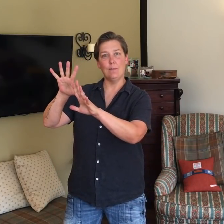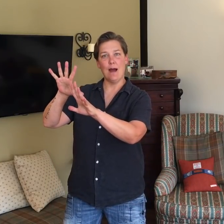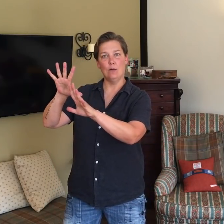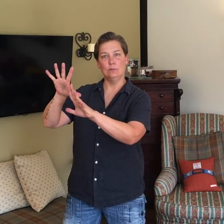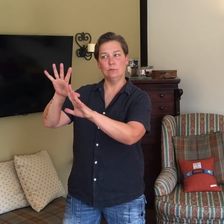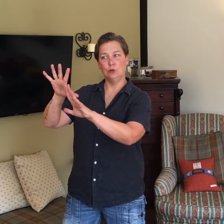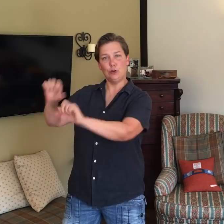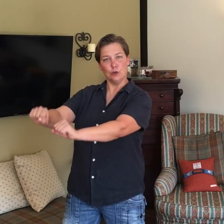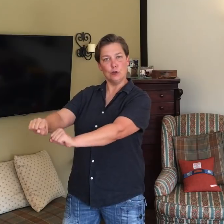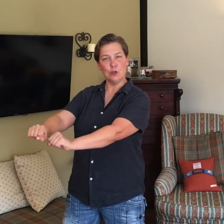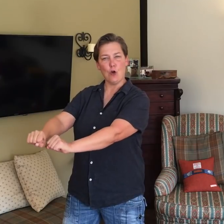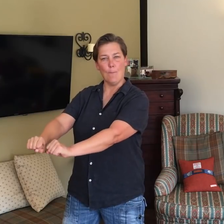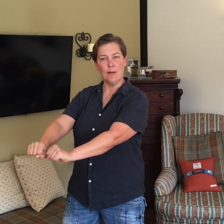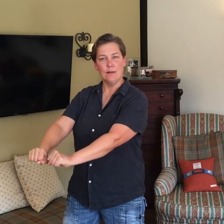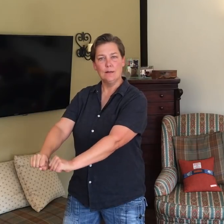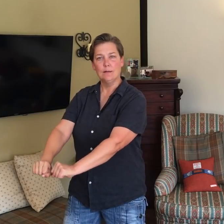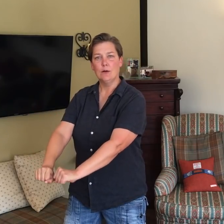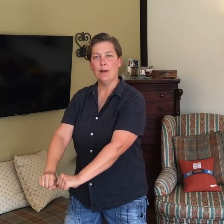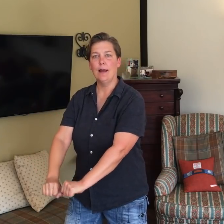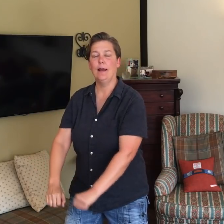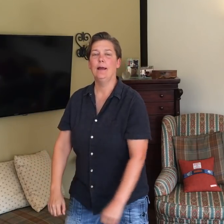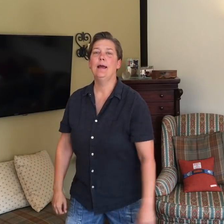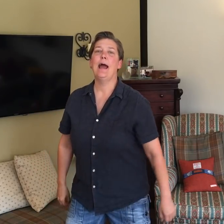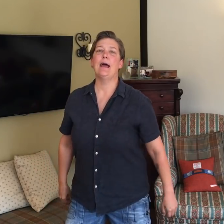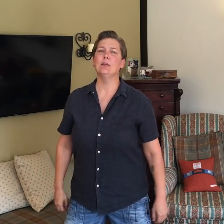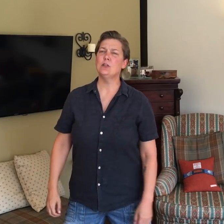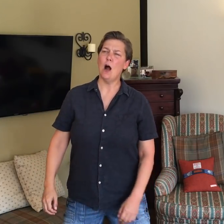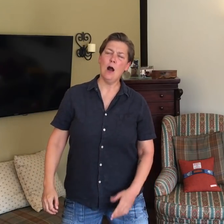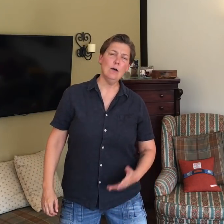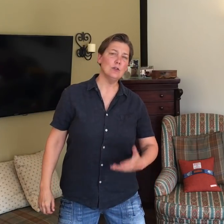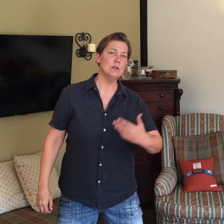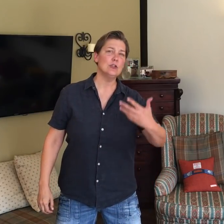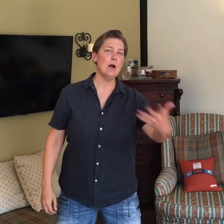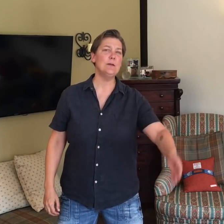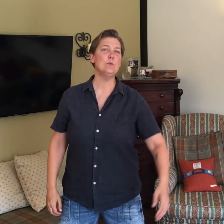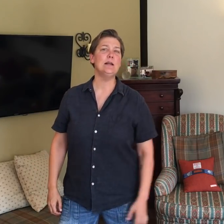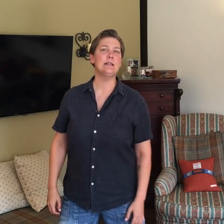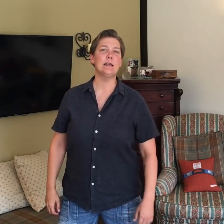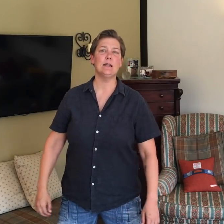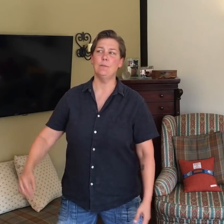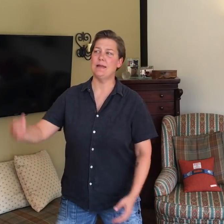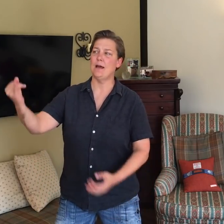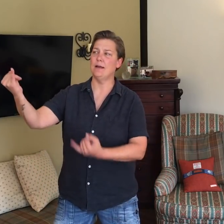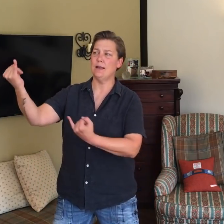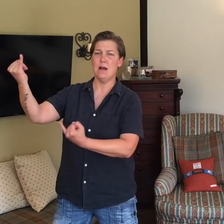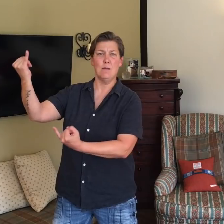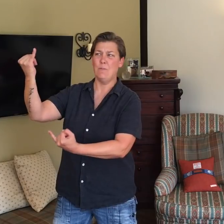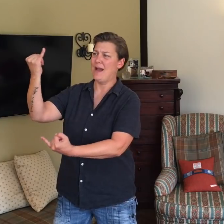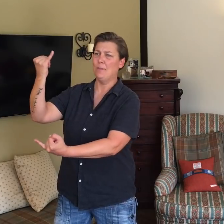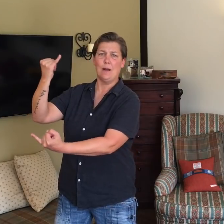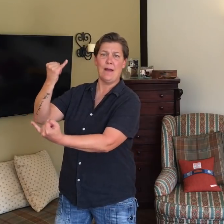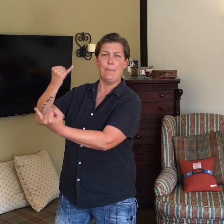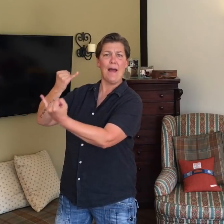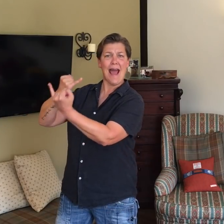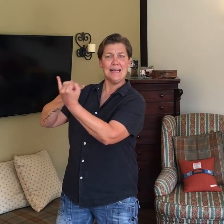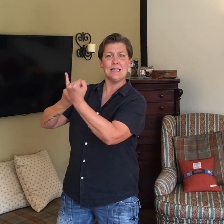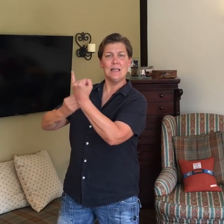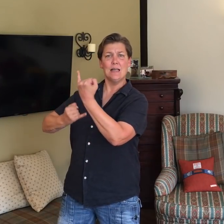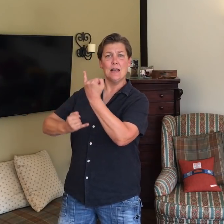out. Shush, stop. Okay. And the sharpest words are going to cut me down. Here they come. Bad, bad, bad, bad.